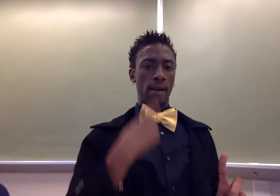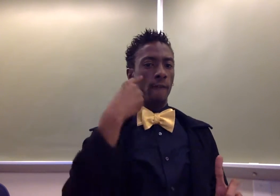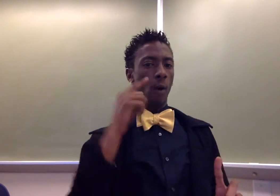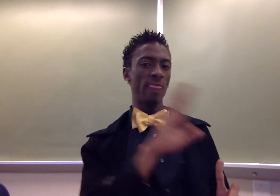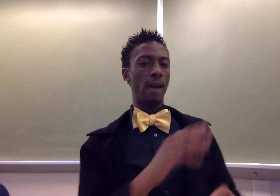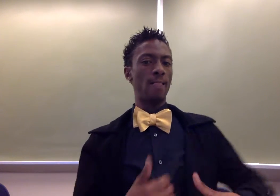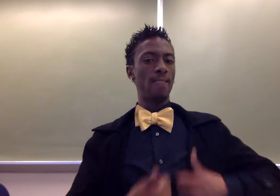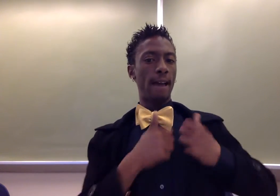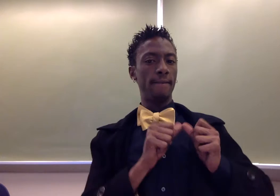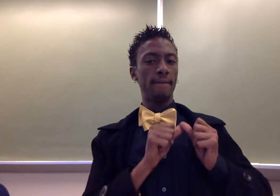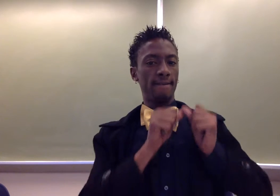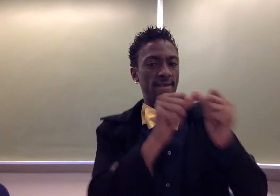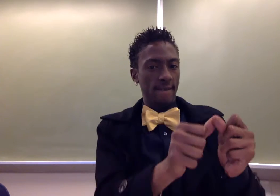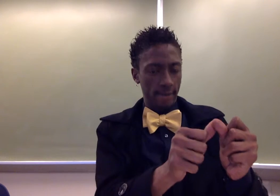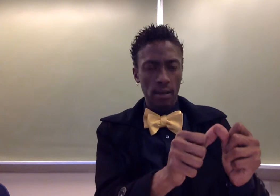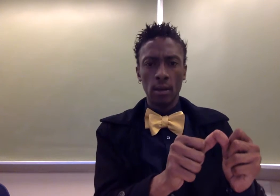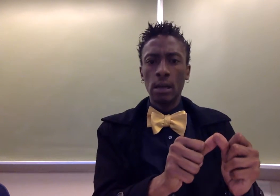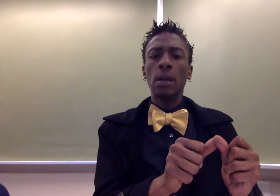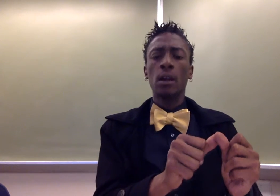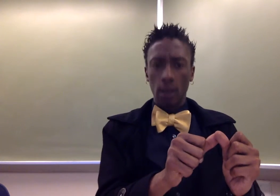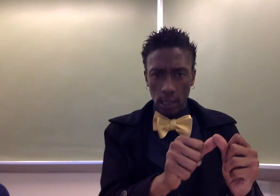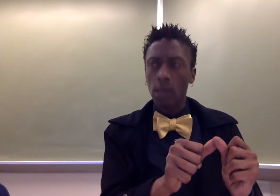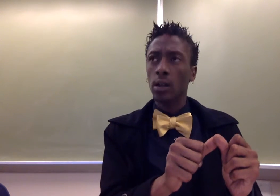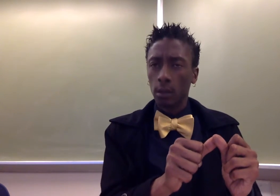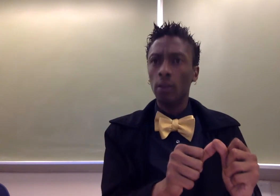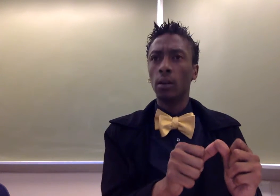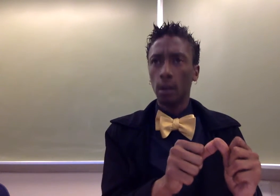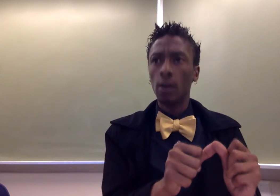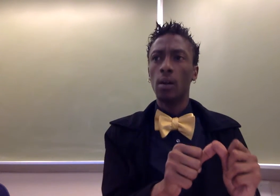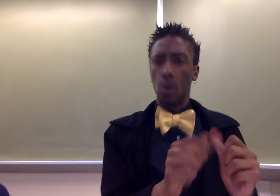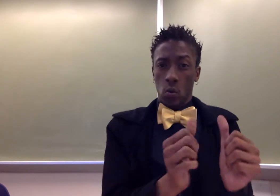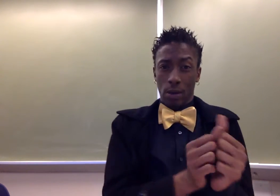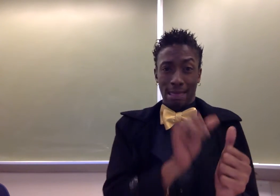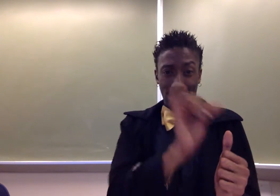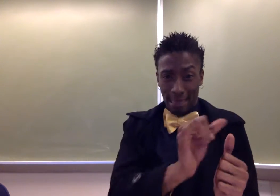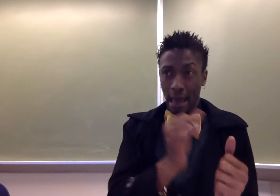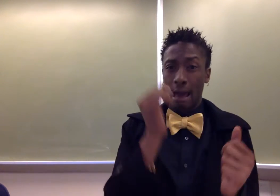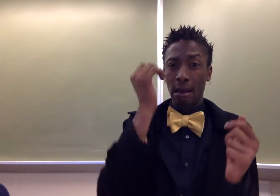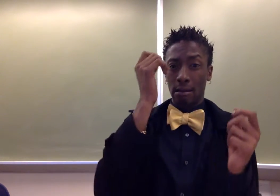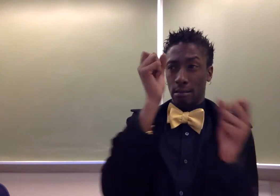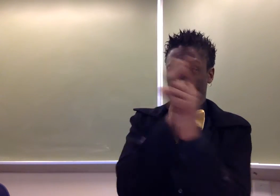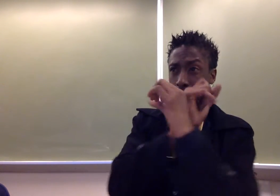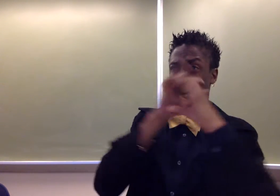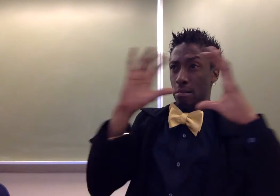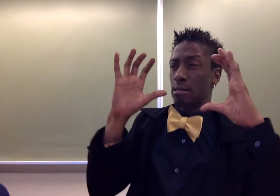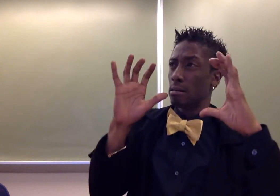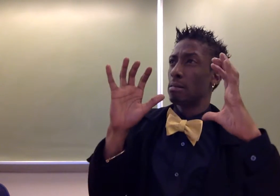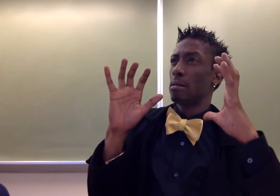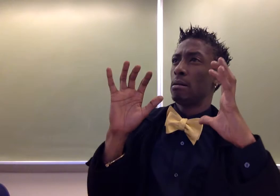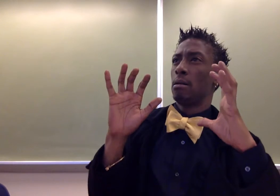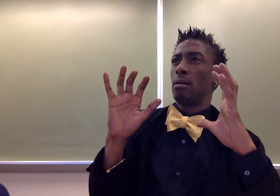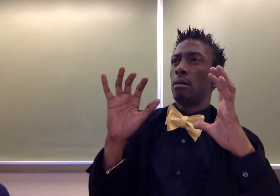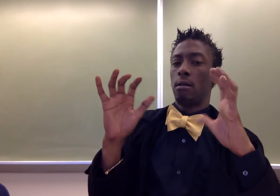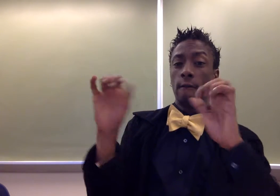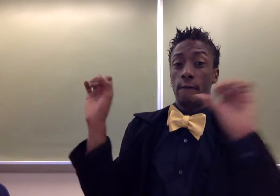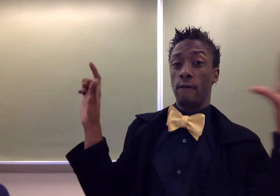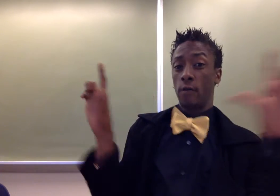come from that perspective, you get a sense of the responsibility you have for your family in terms of knowing and understanding what's